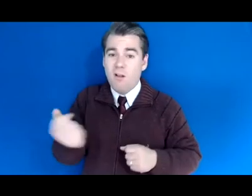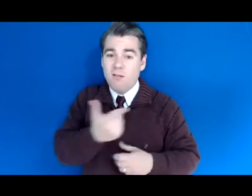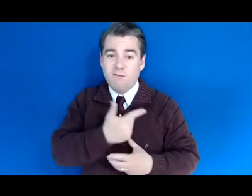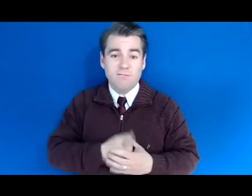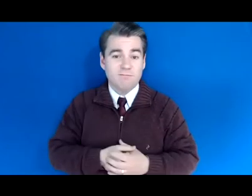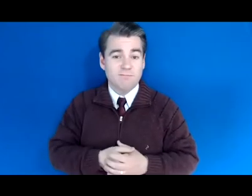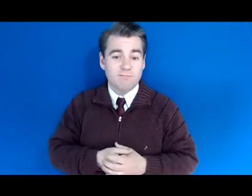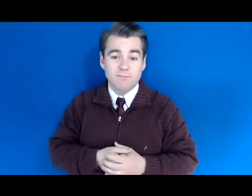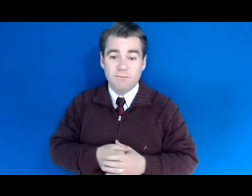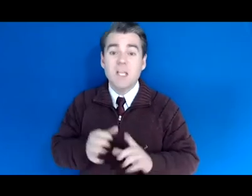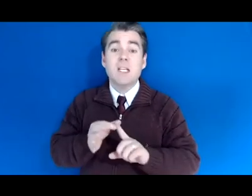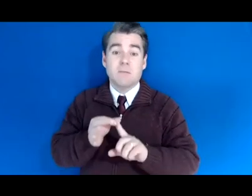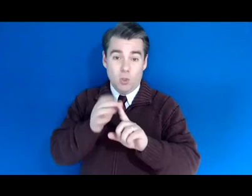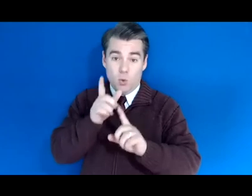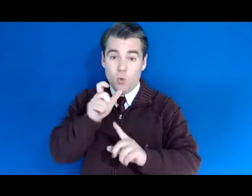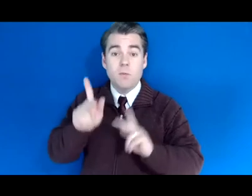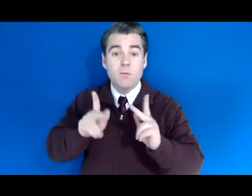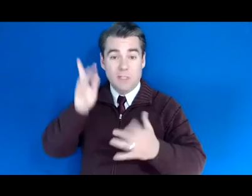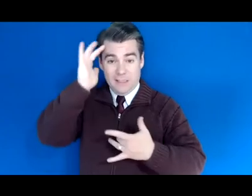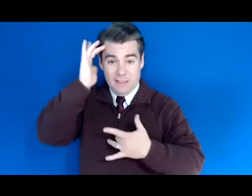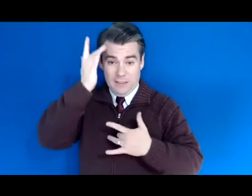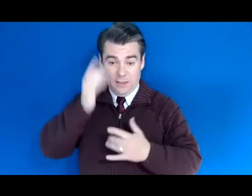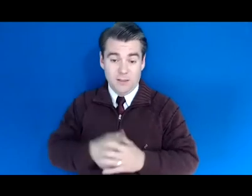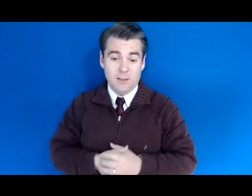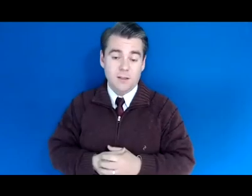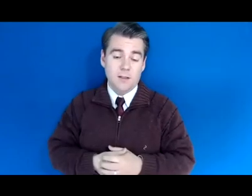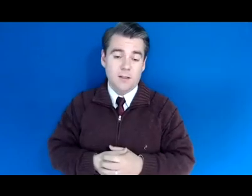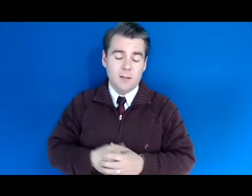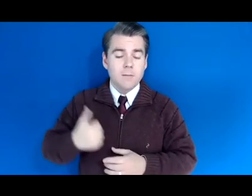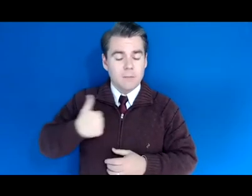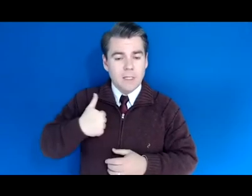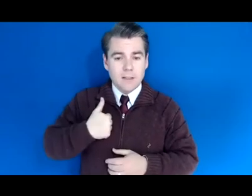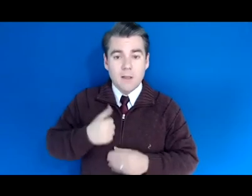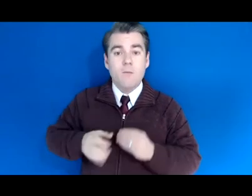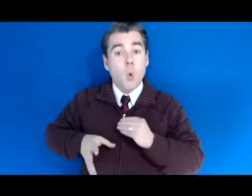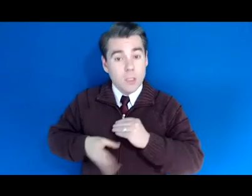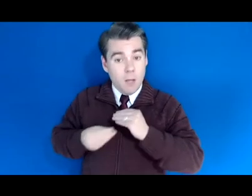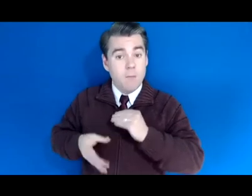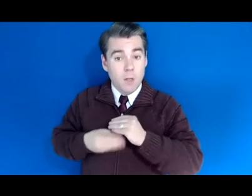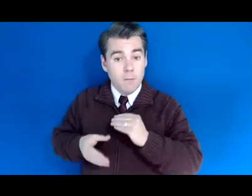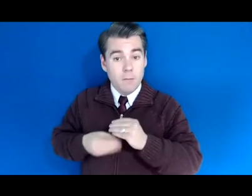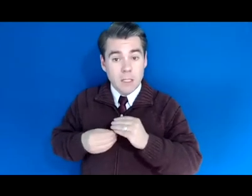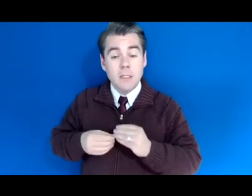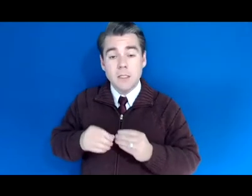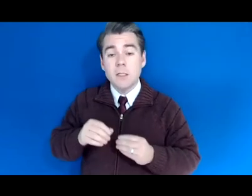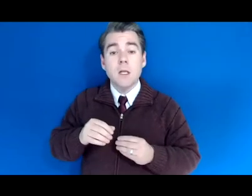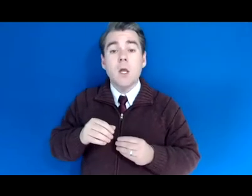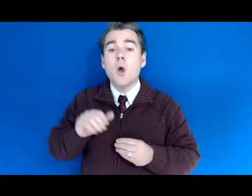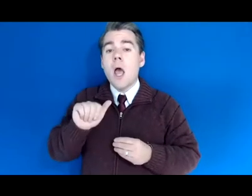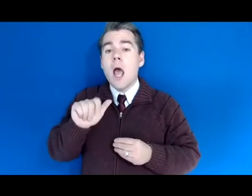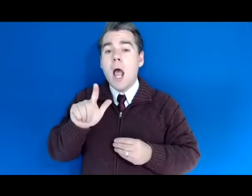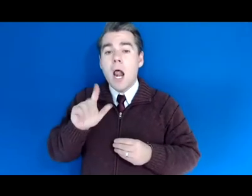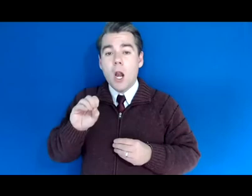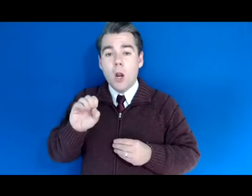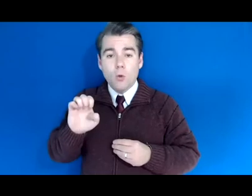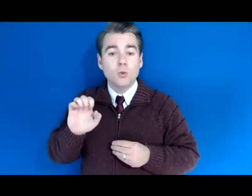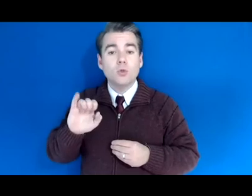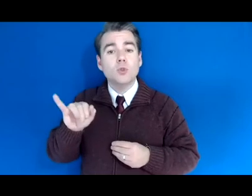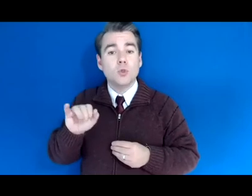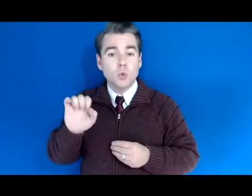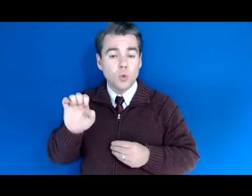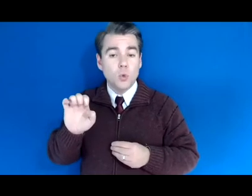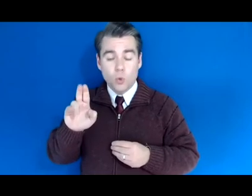especially sick people. I was having to supplement my diet with aloe juice, 7 different medications,